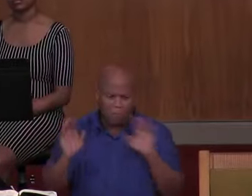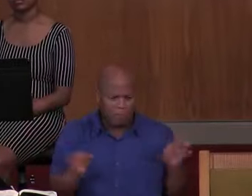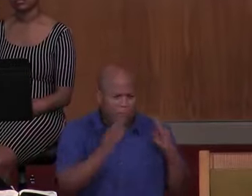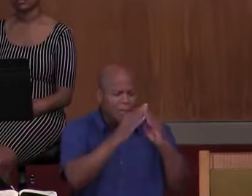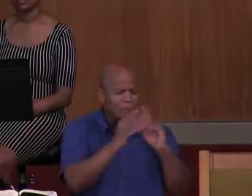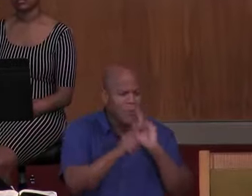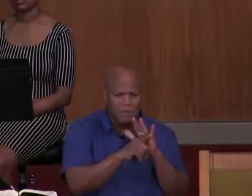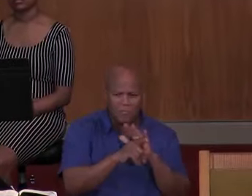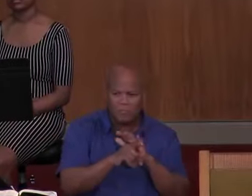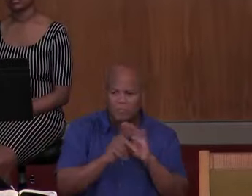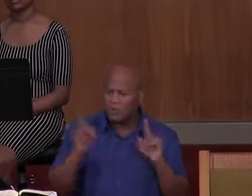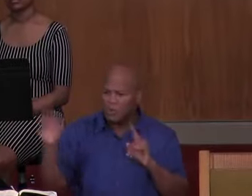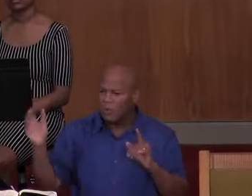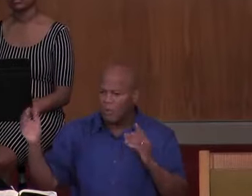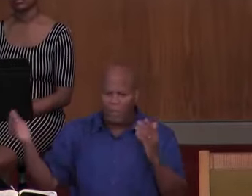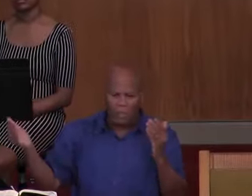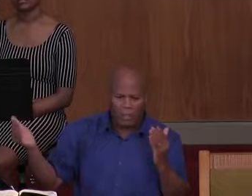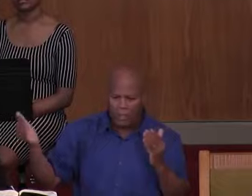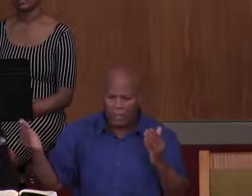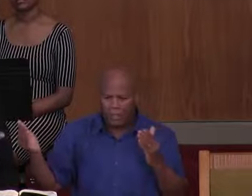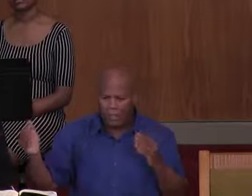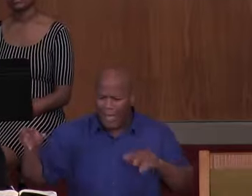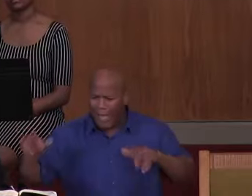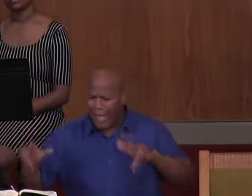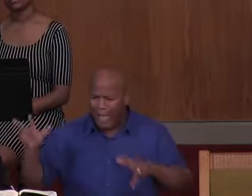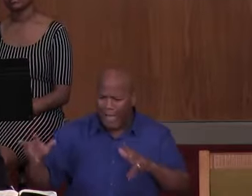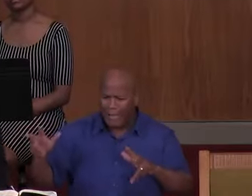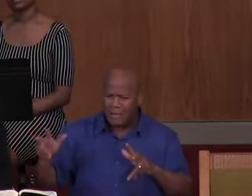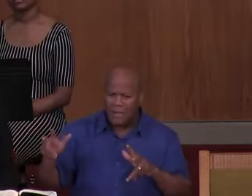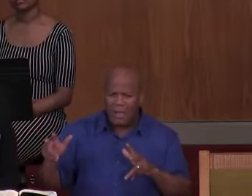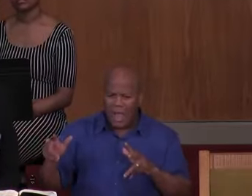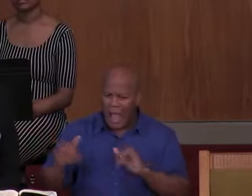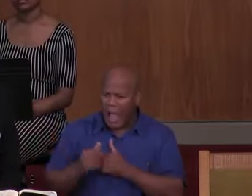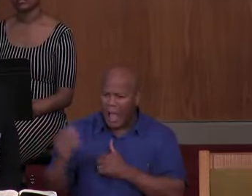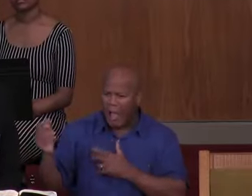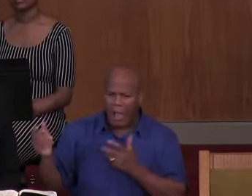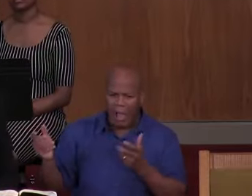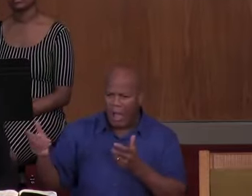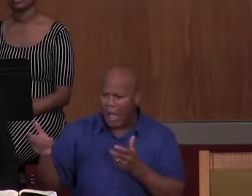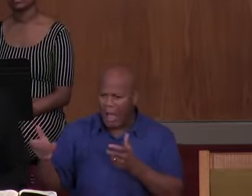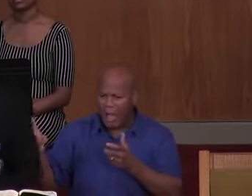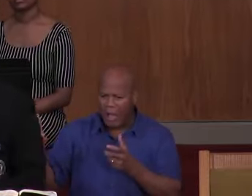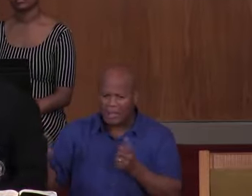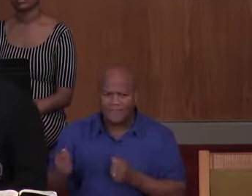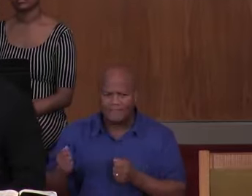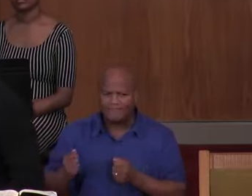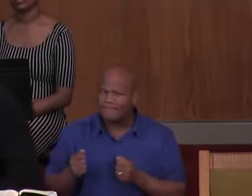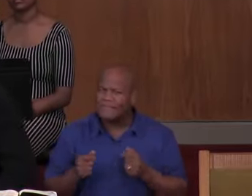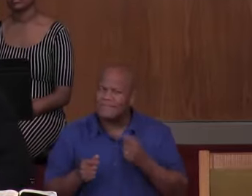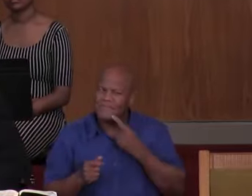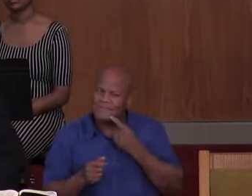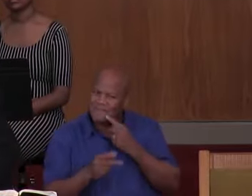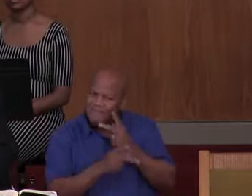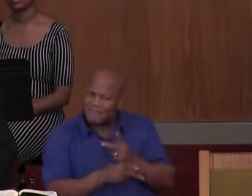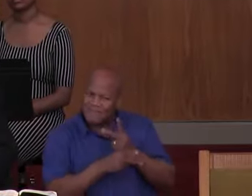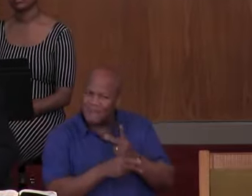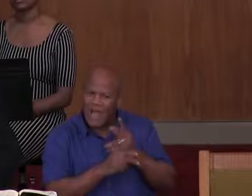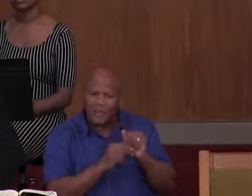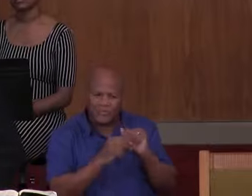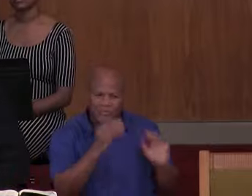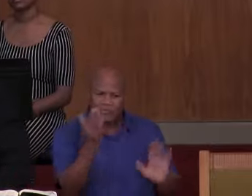been fumbling on the delivery. That's why he said, be careful how you entertain strangers.